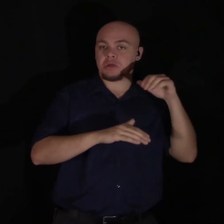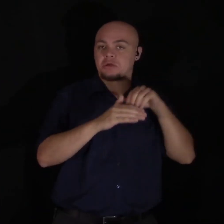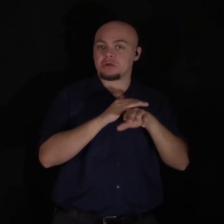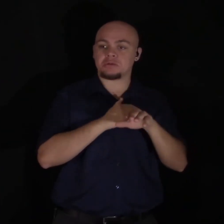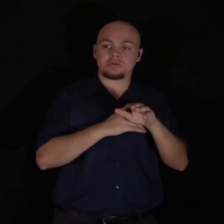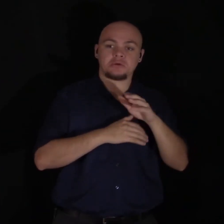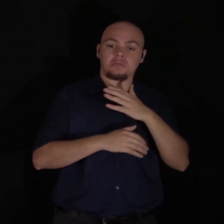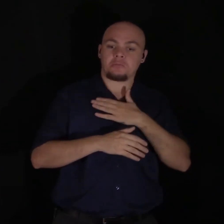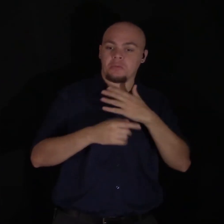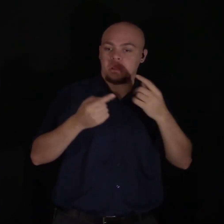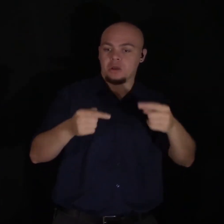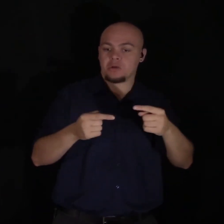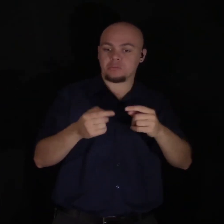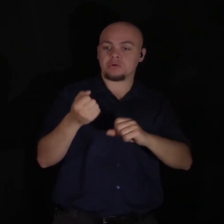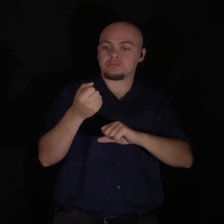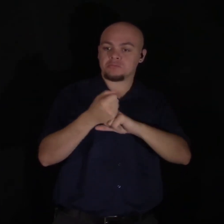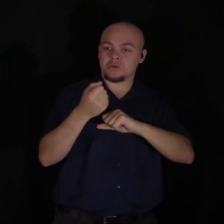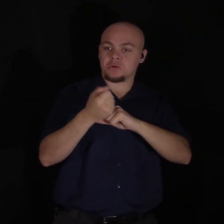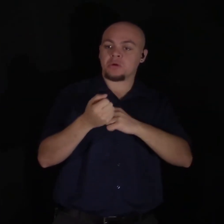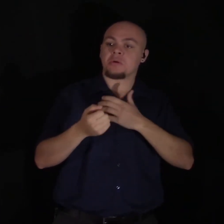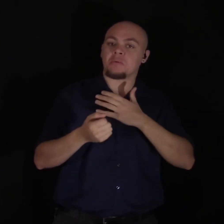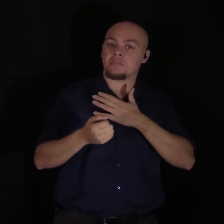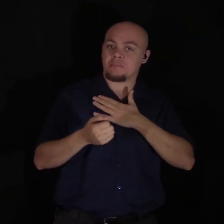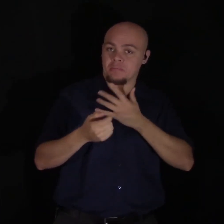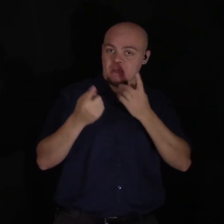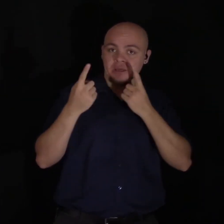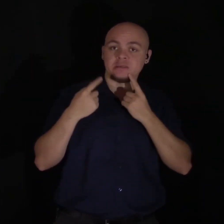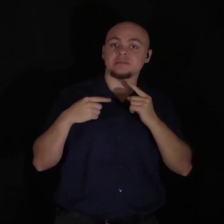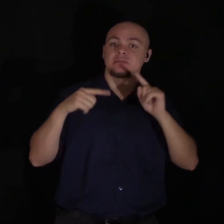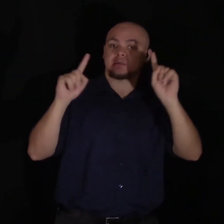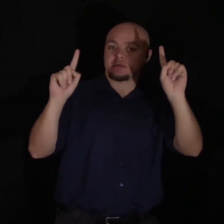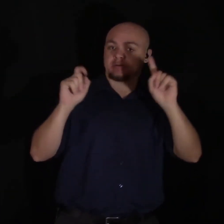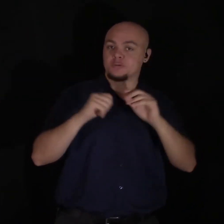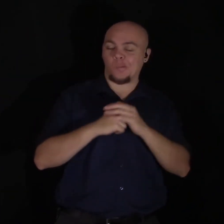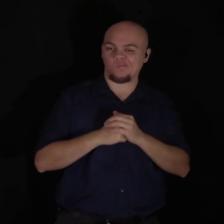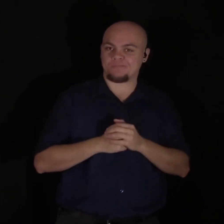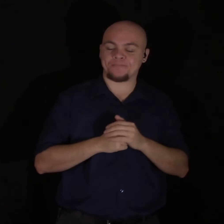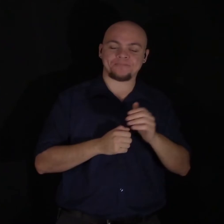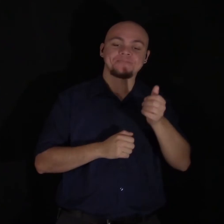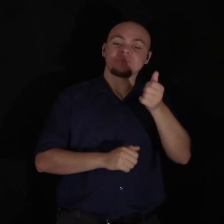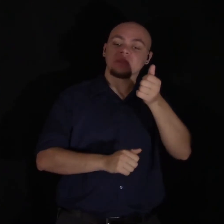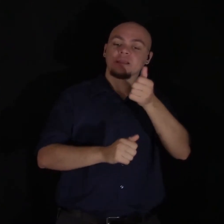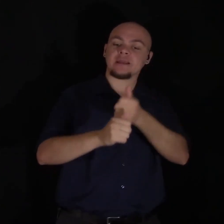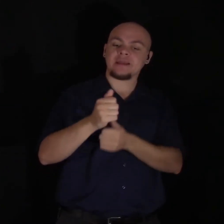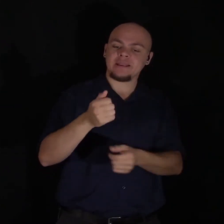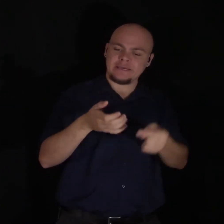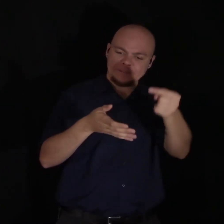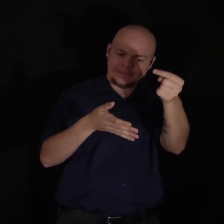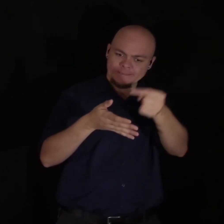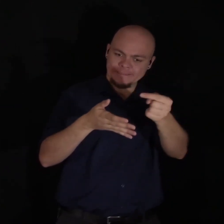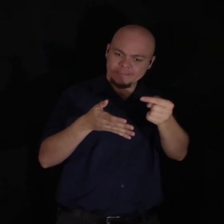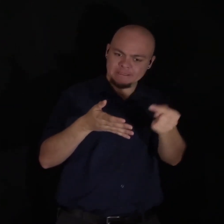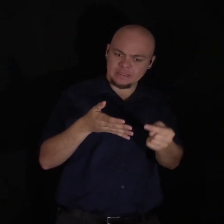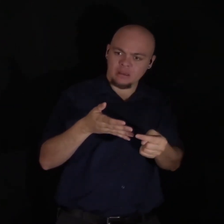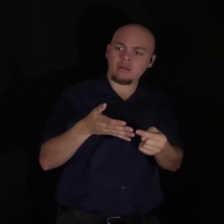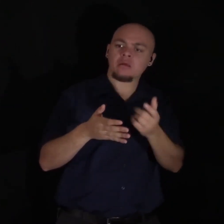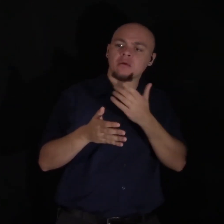arguments in favor of my eventual success, and into every minute detail of the measures I had taken to secure